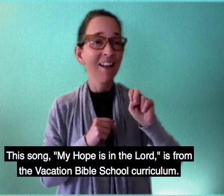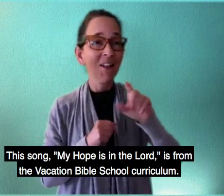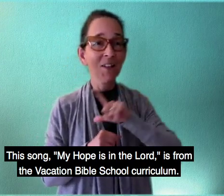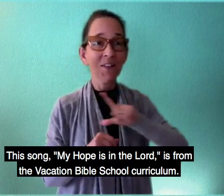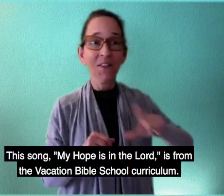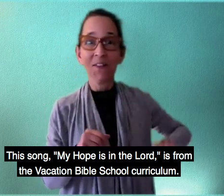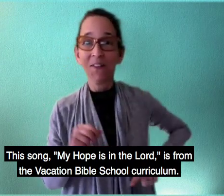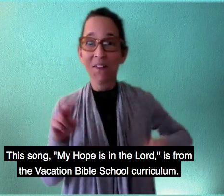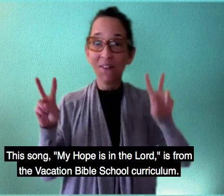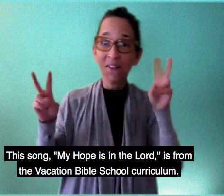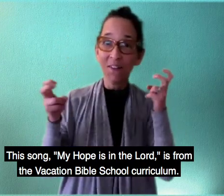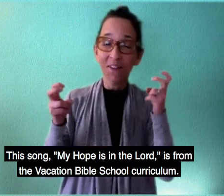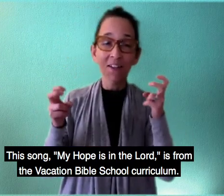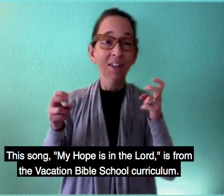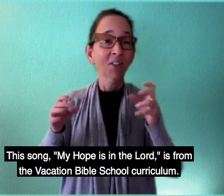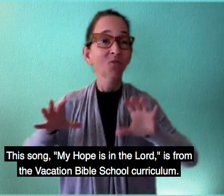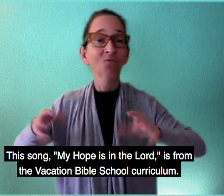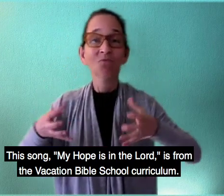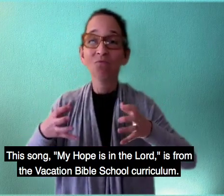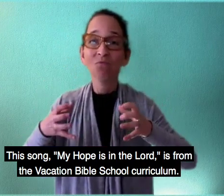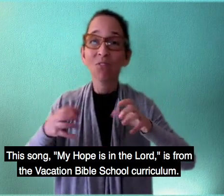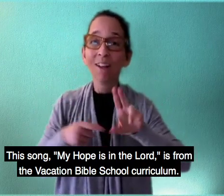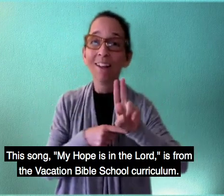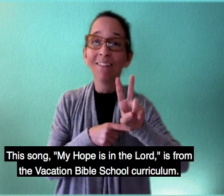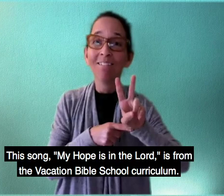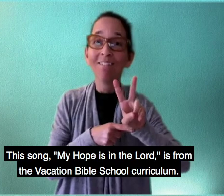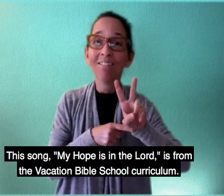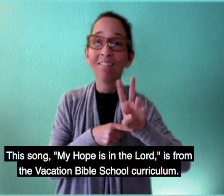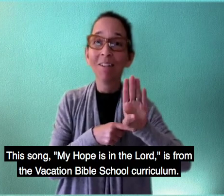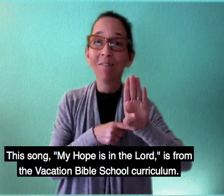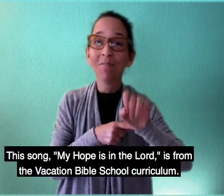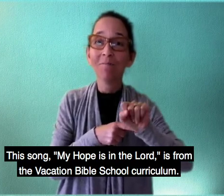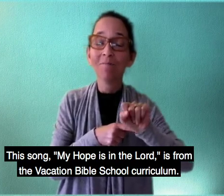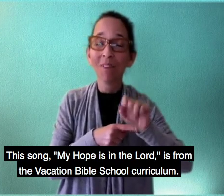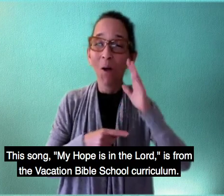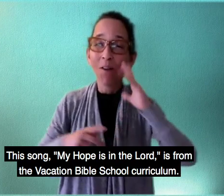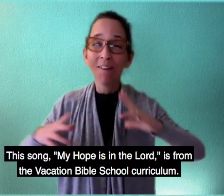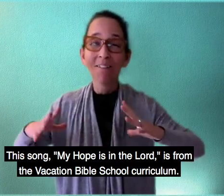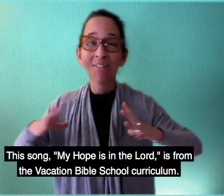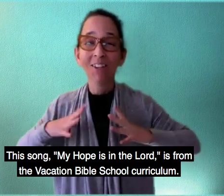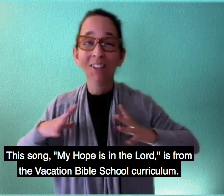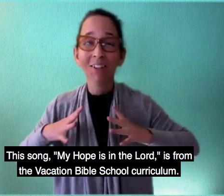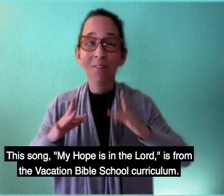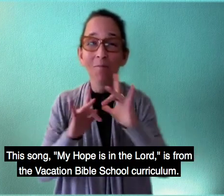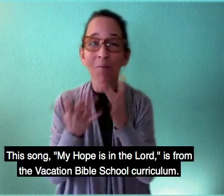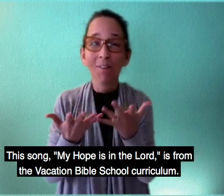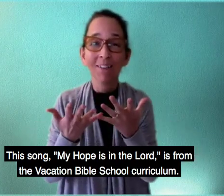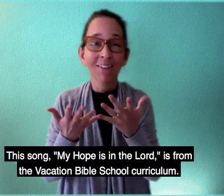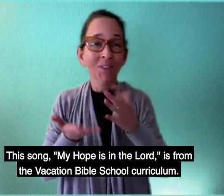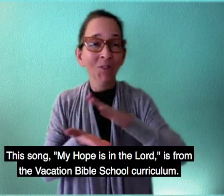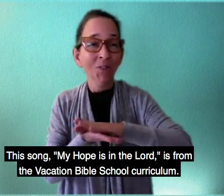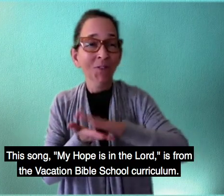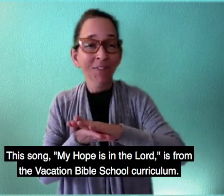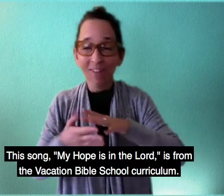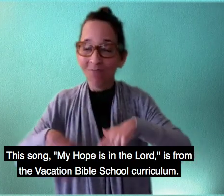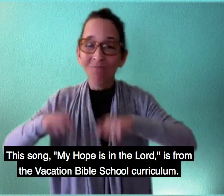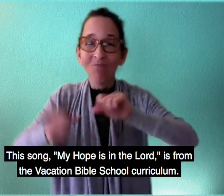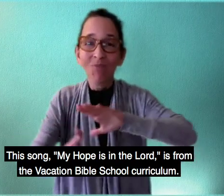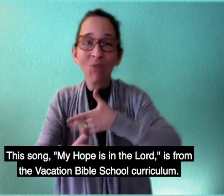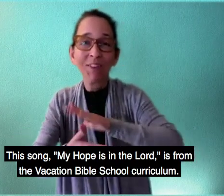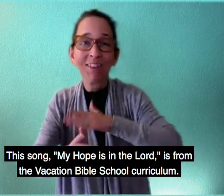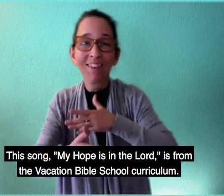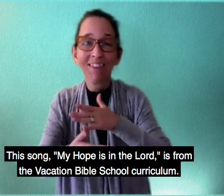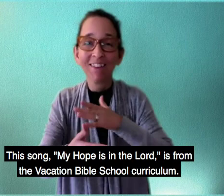is from a vacation Bible school curriculum.